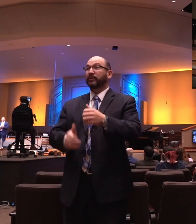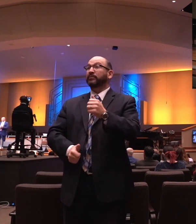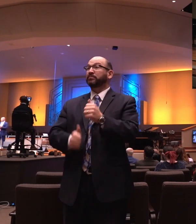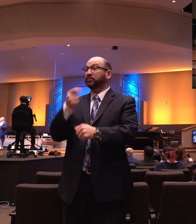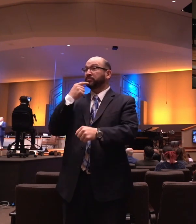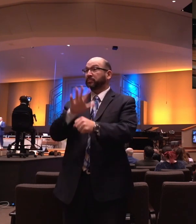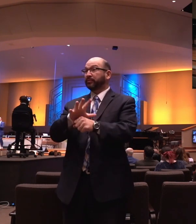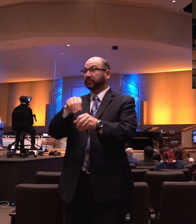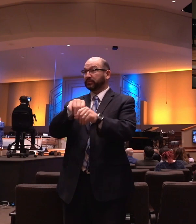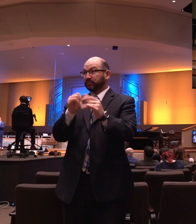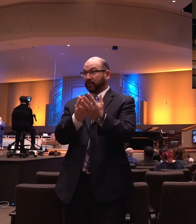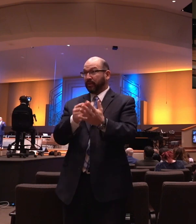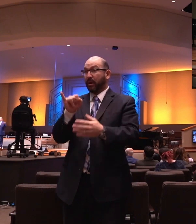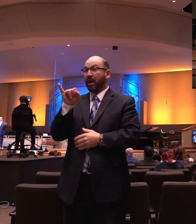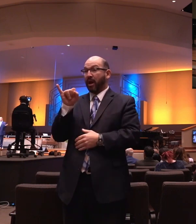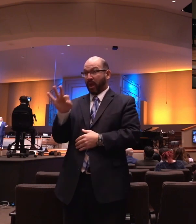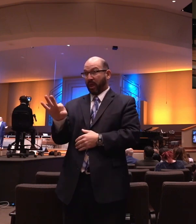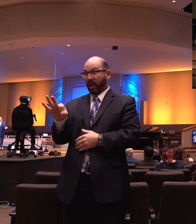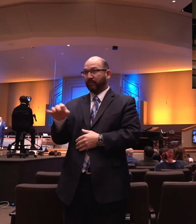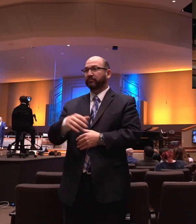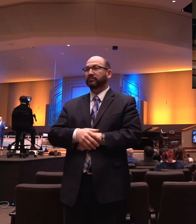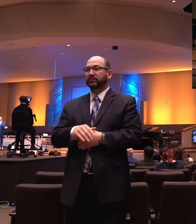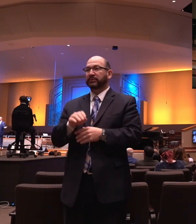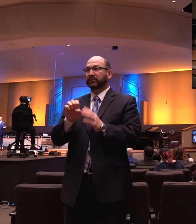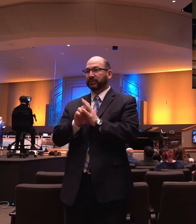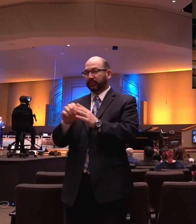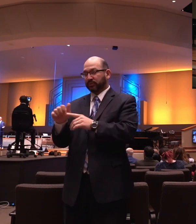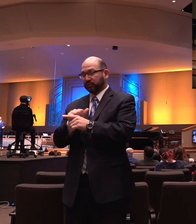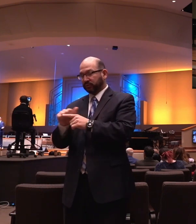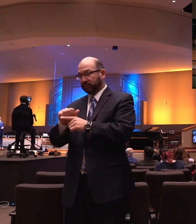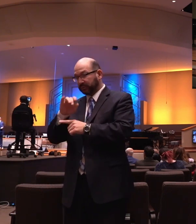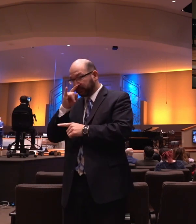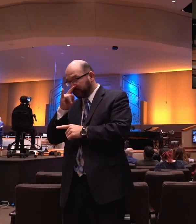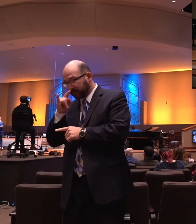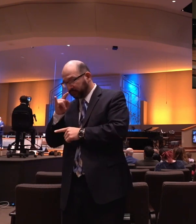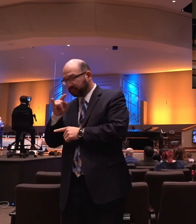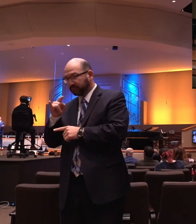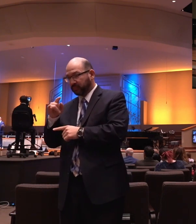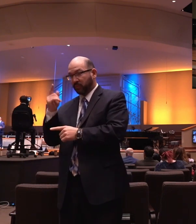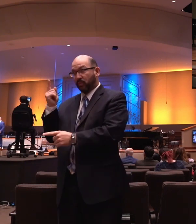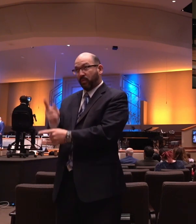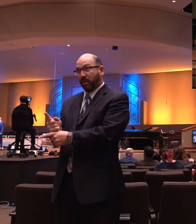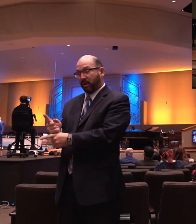conditional. For instance, train up a child in the way he should go.